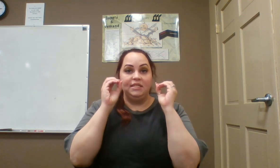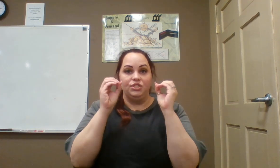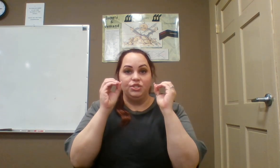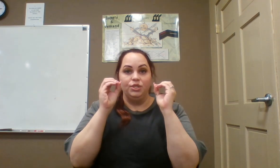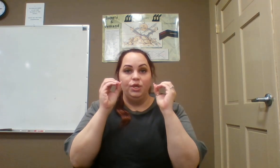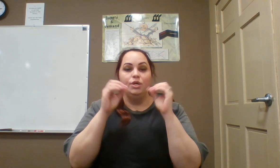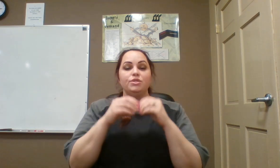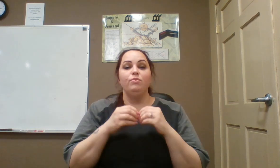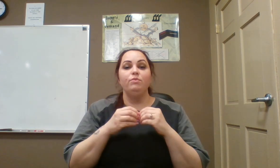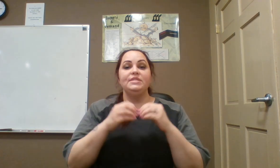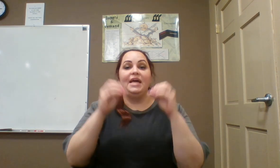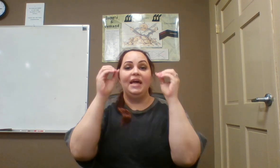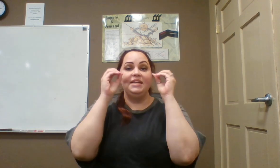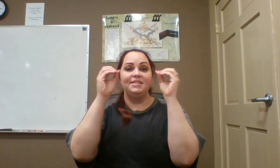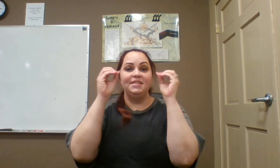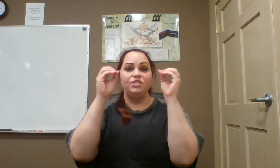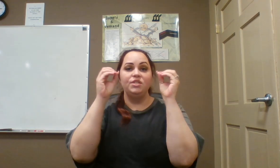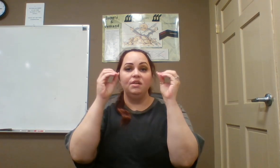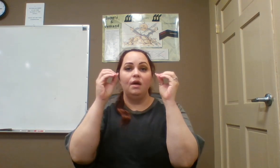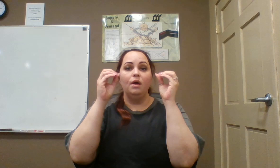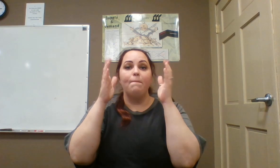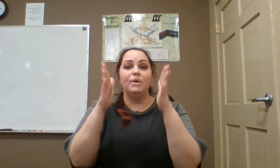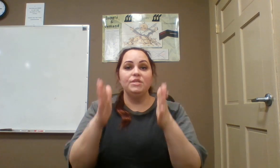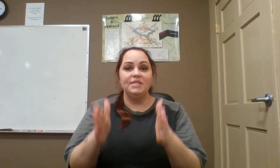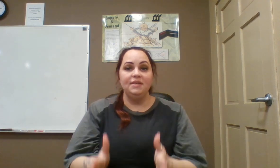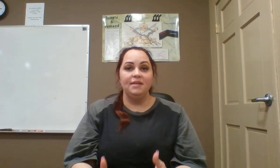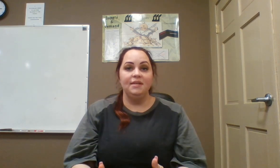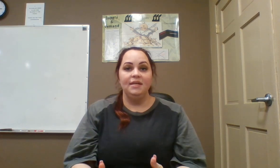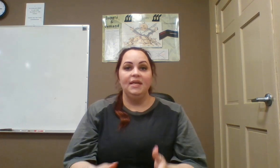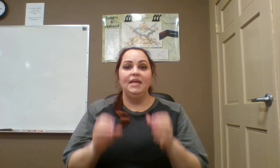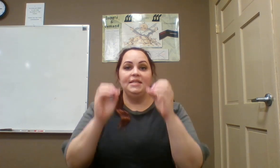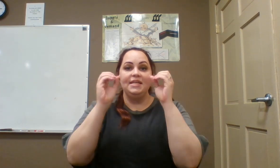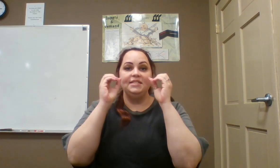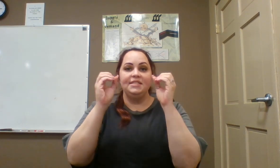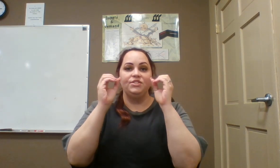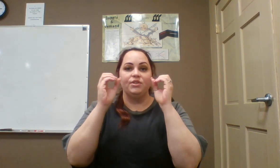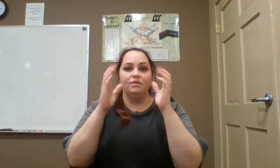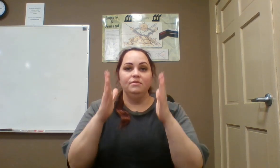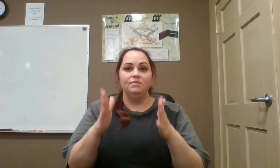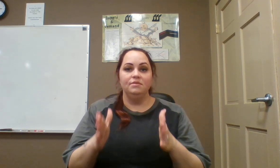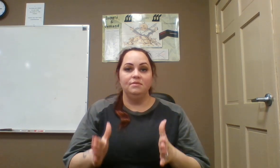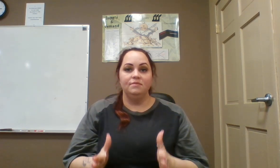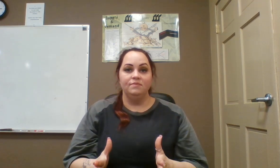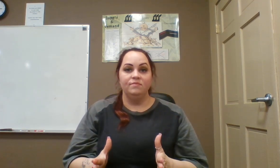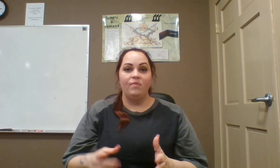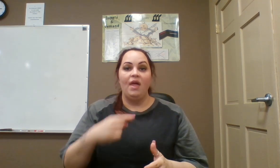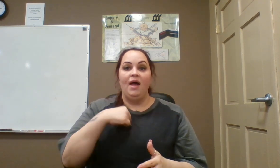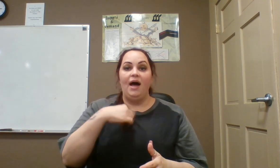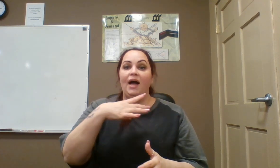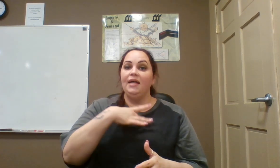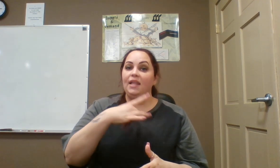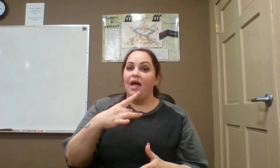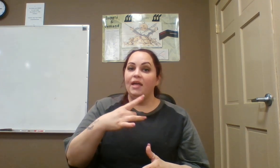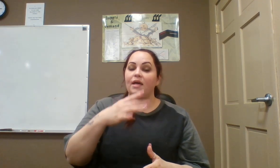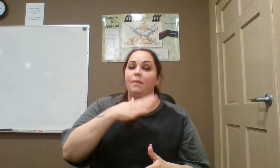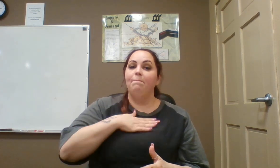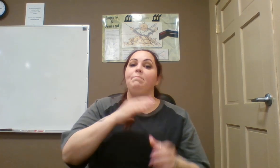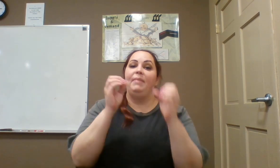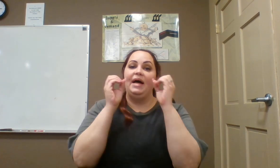teach. So we will say a teaching person is a teacher. I like my